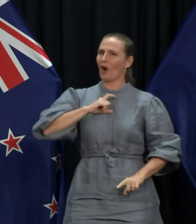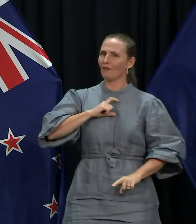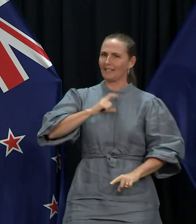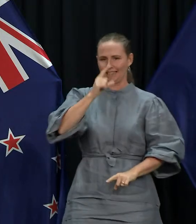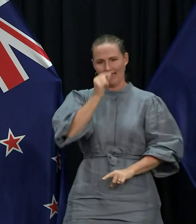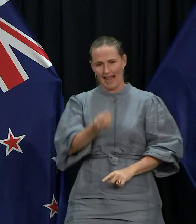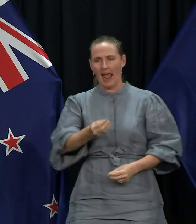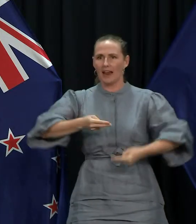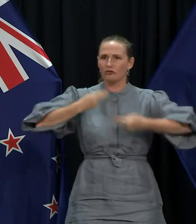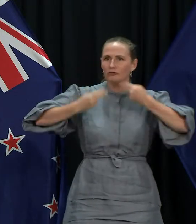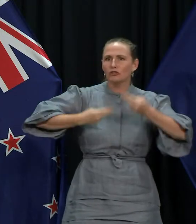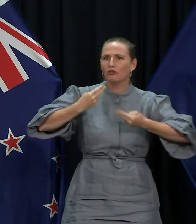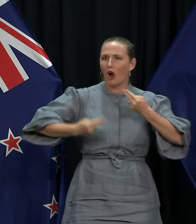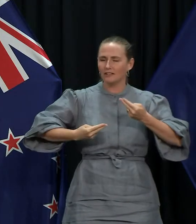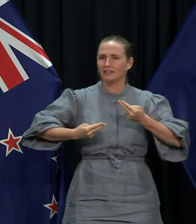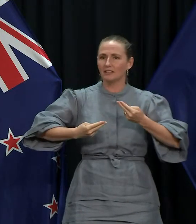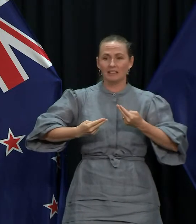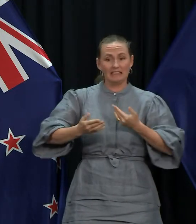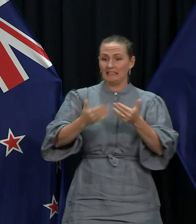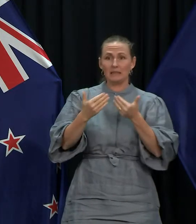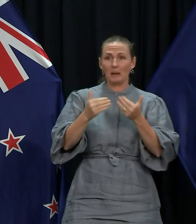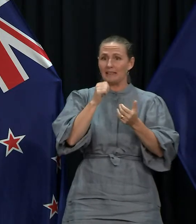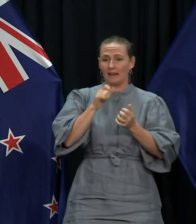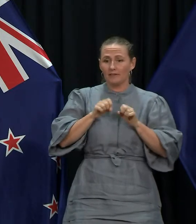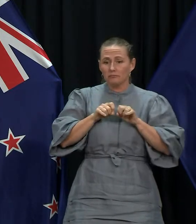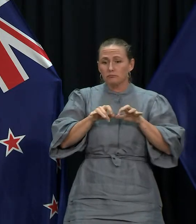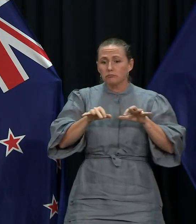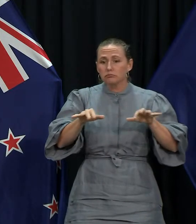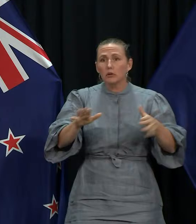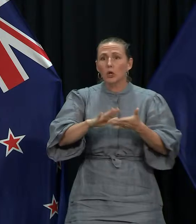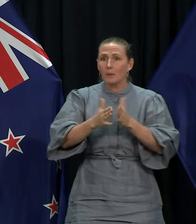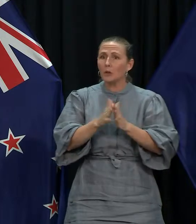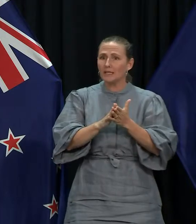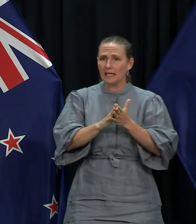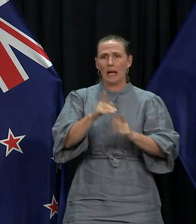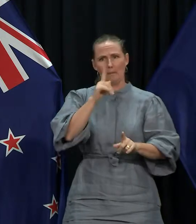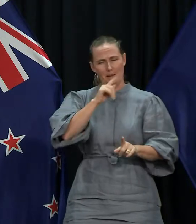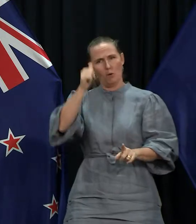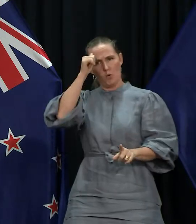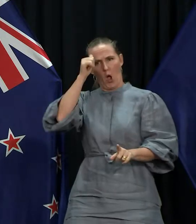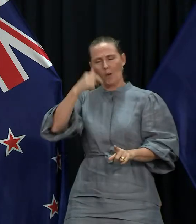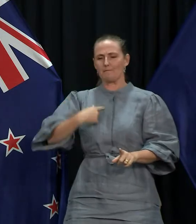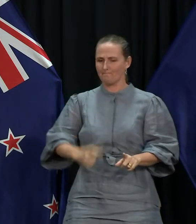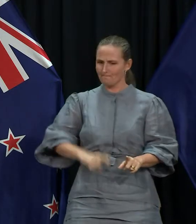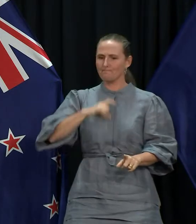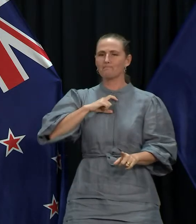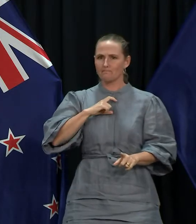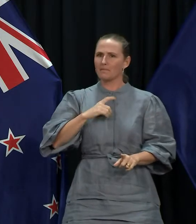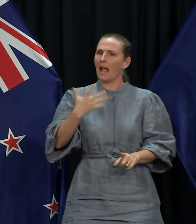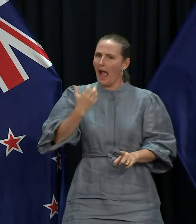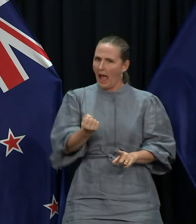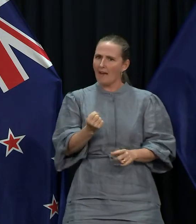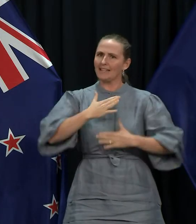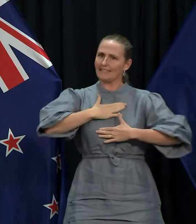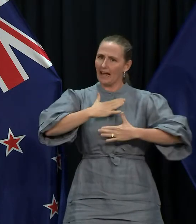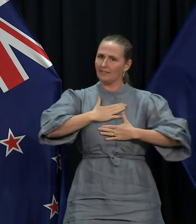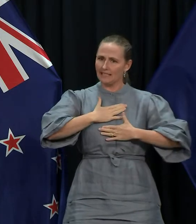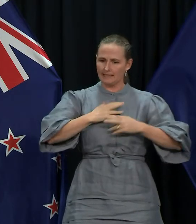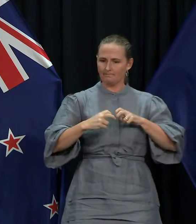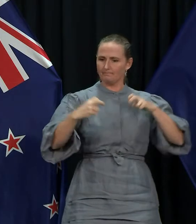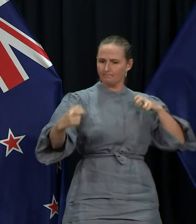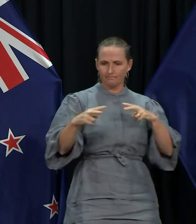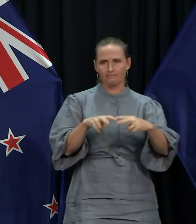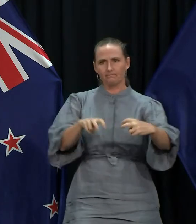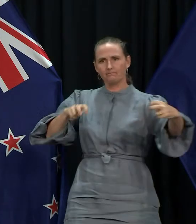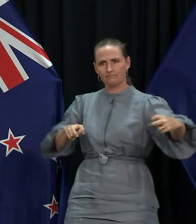there are cases in the community. And one of the ways we can do that is by people knowing that when they do go out, there are measures in place to keep them safe.